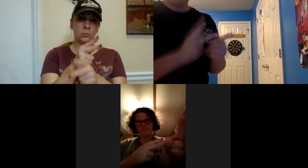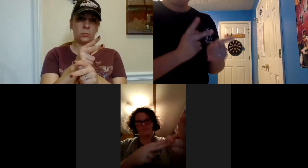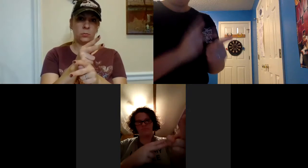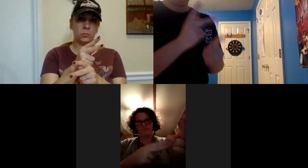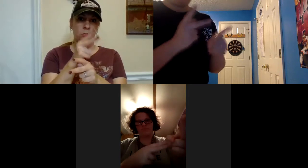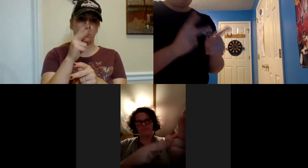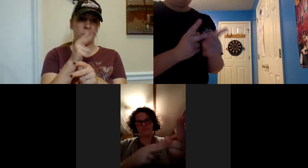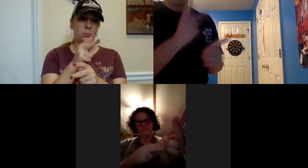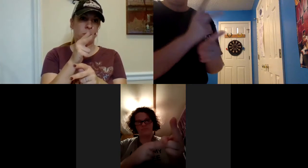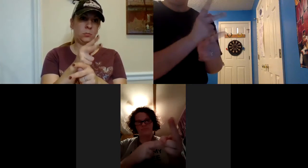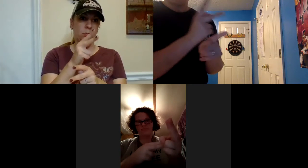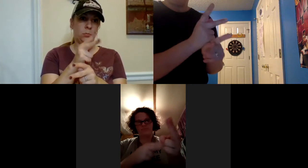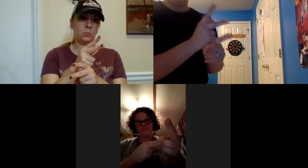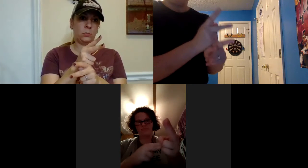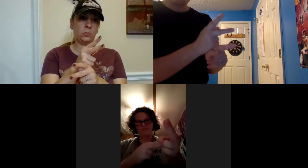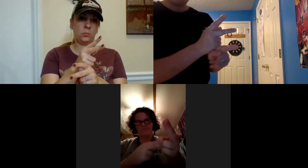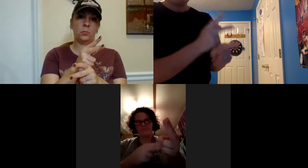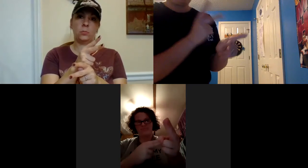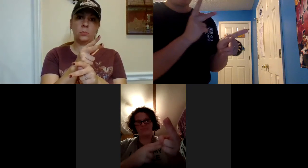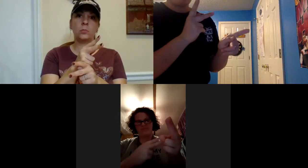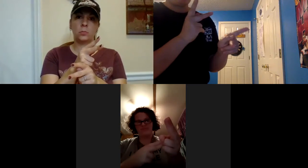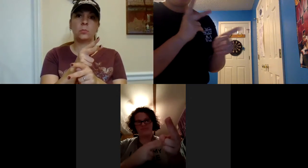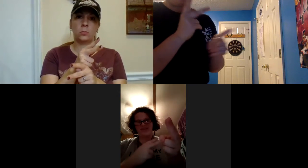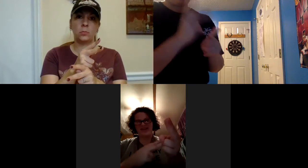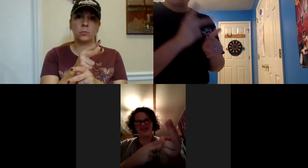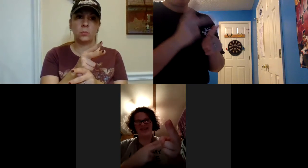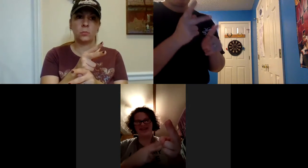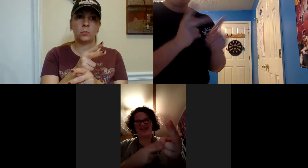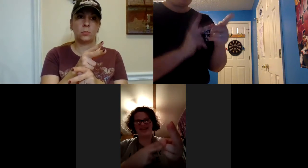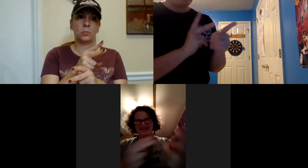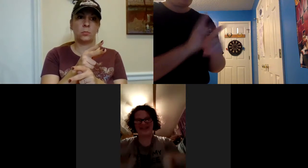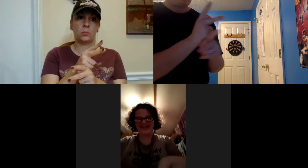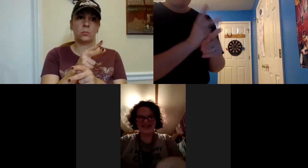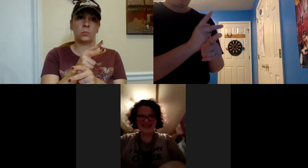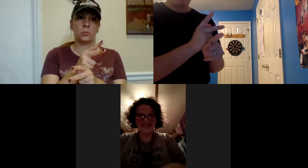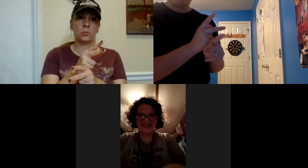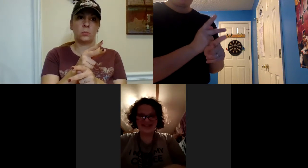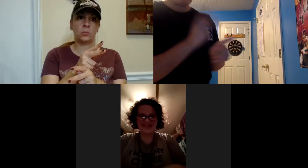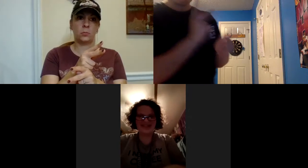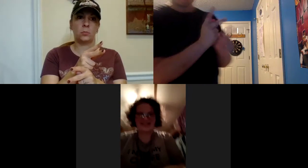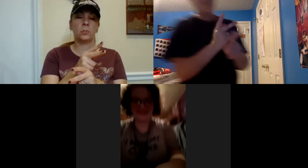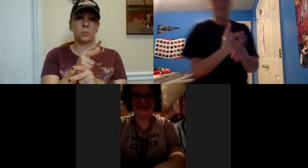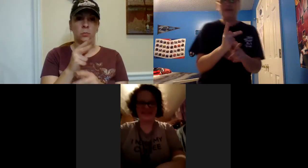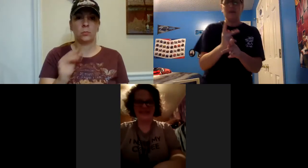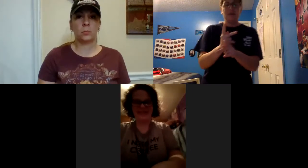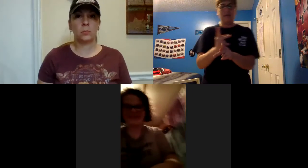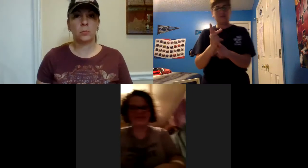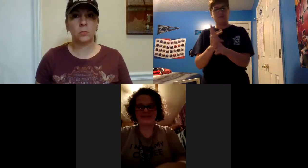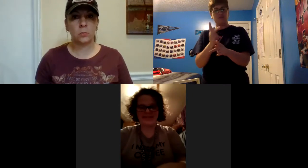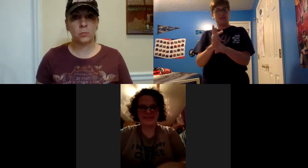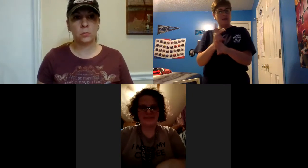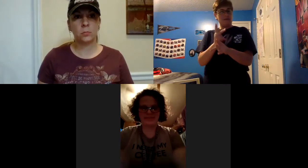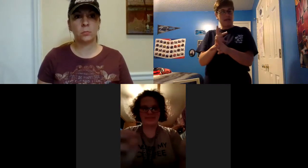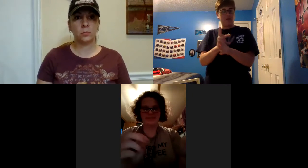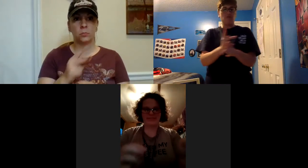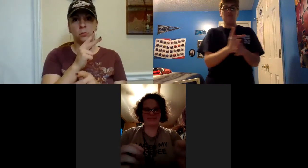really, yeah. I was trying to think if it would matter if you did it, if like you hit them in a different spot, but yeah, so